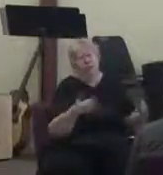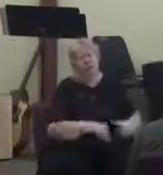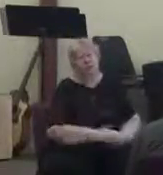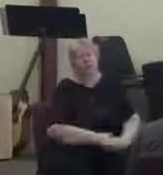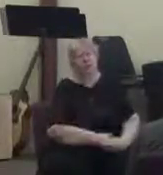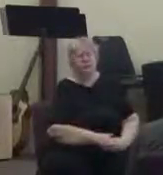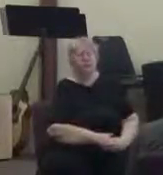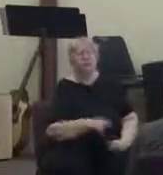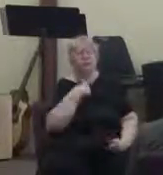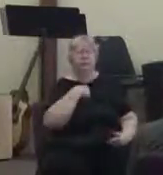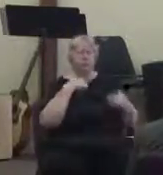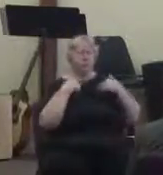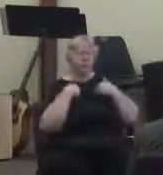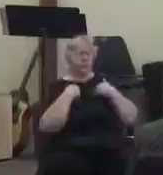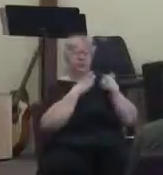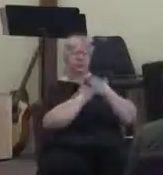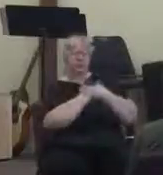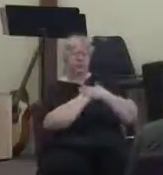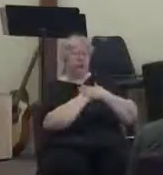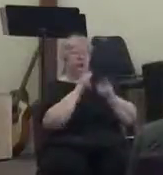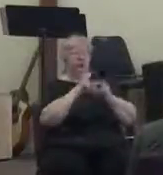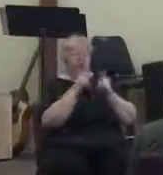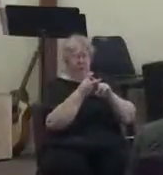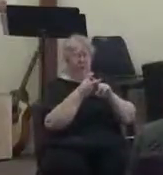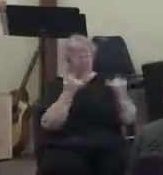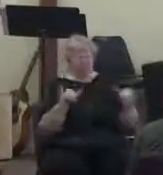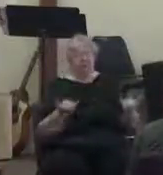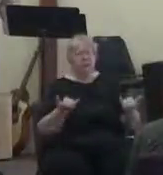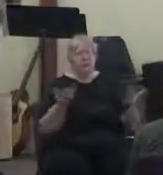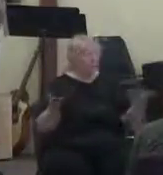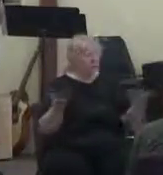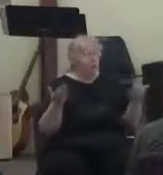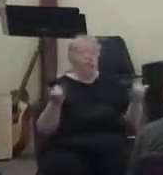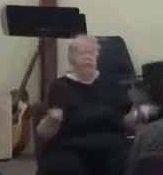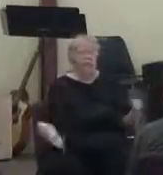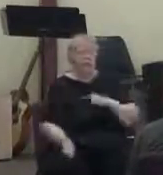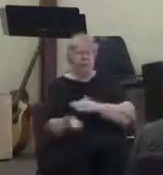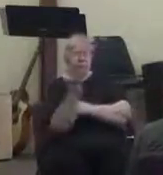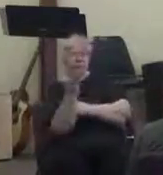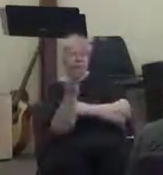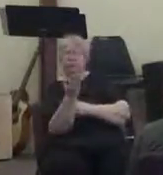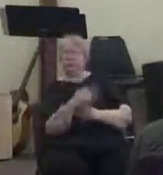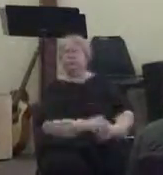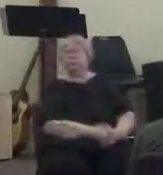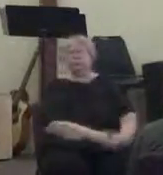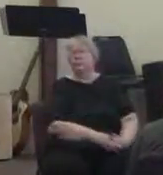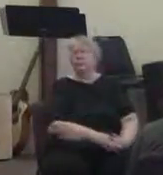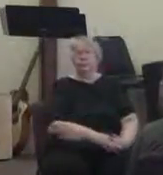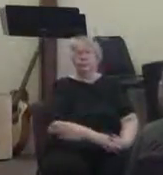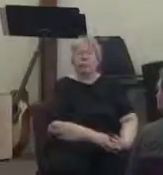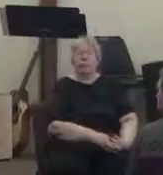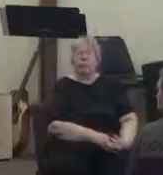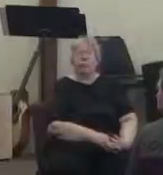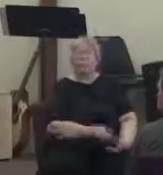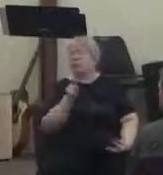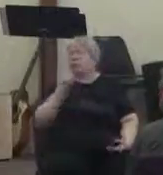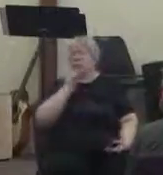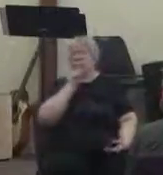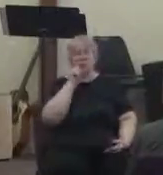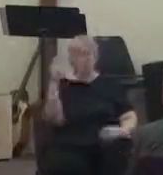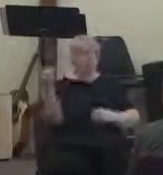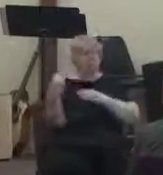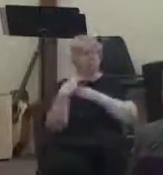I have got a dear friend here this morning that has really